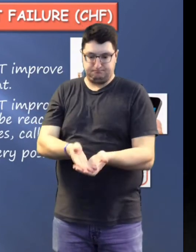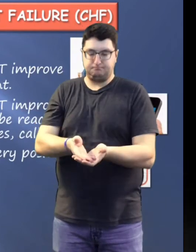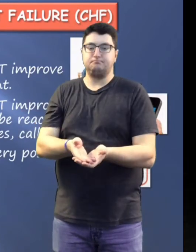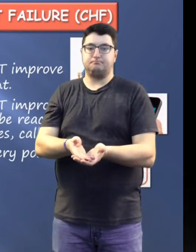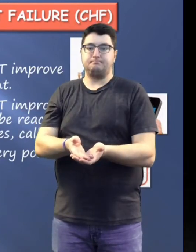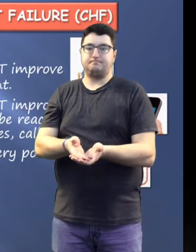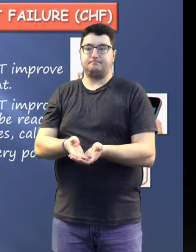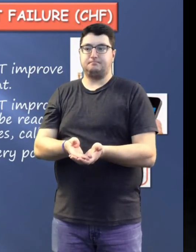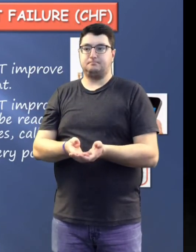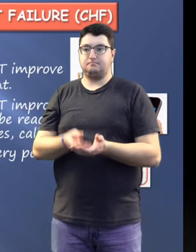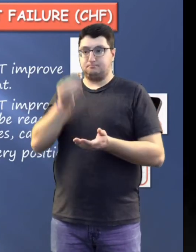cardiac condition.